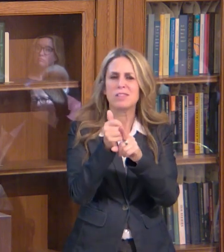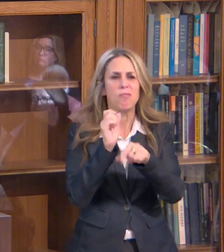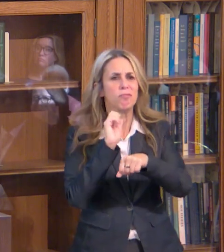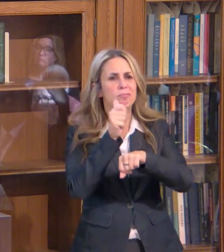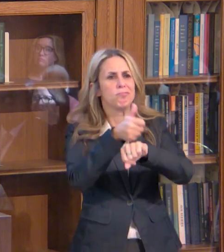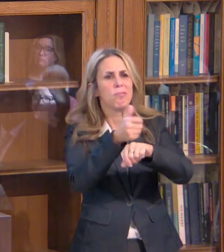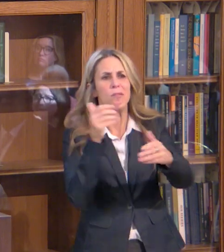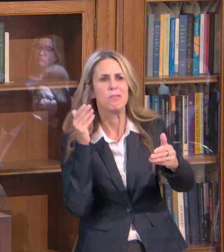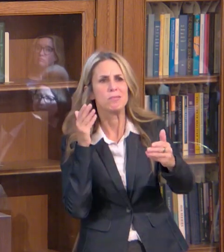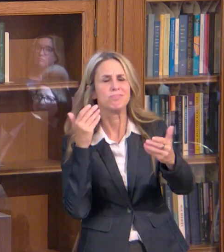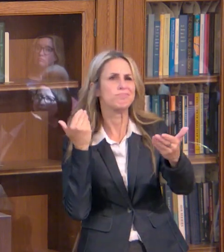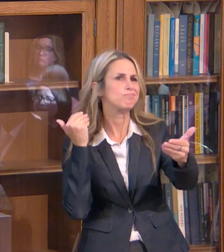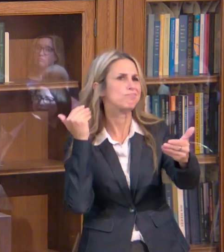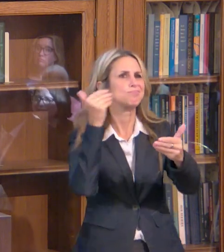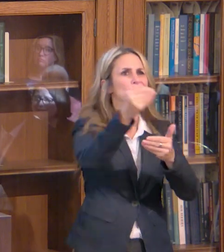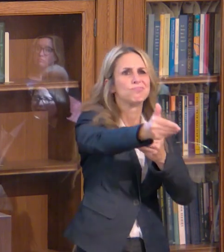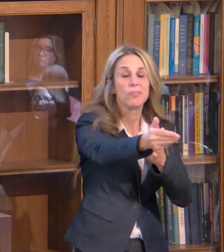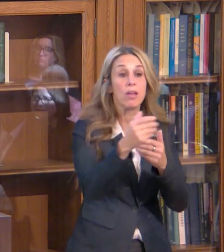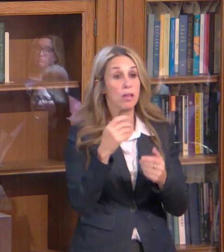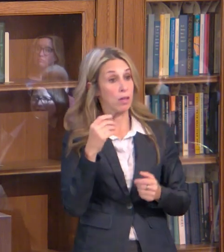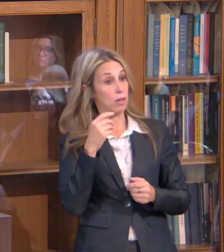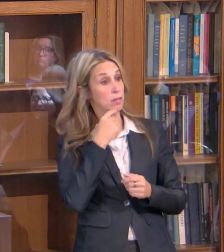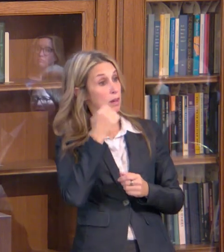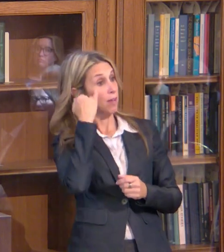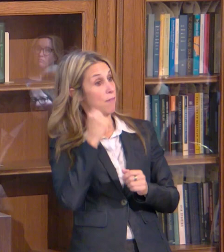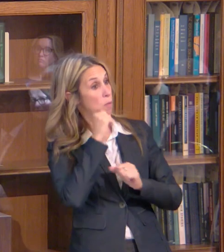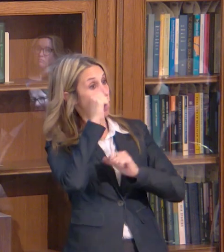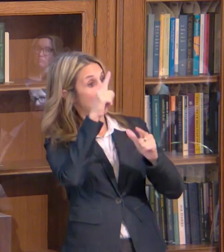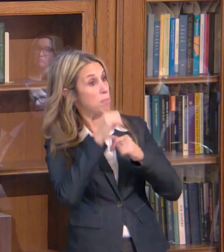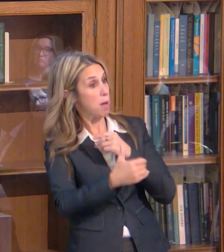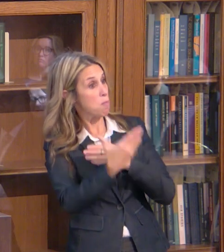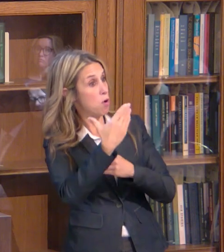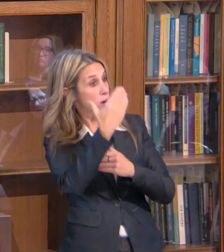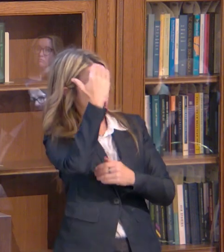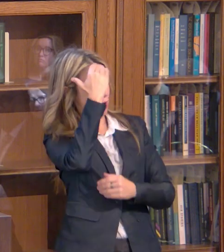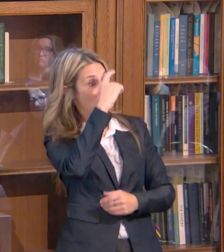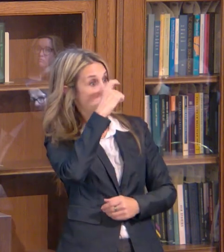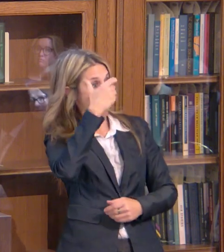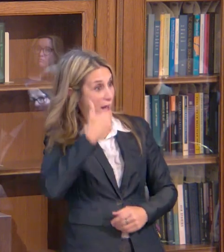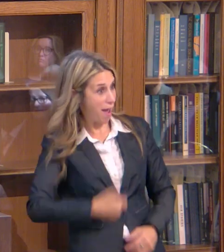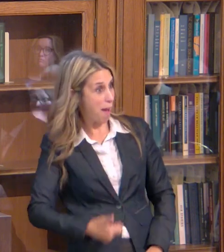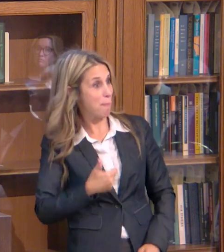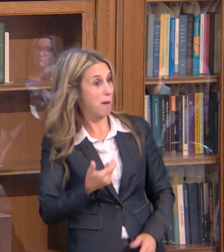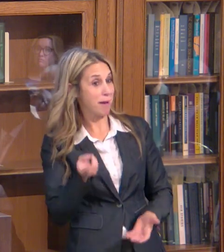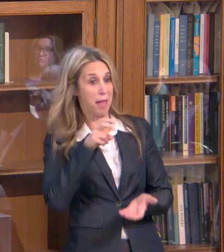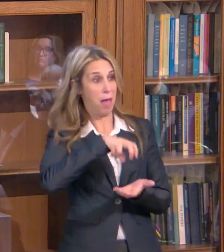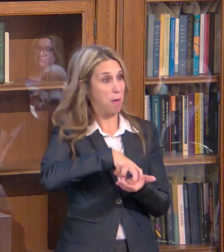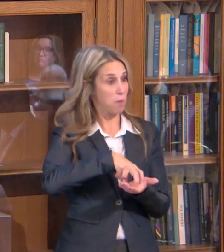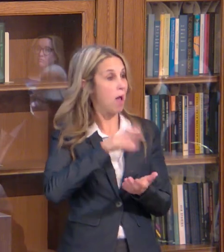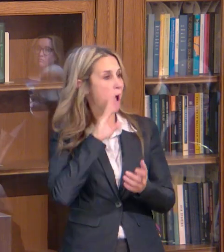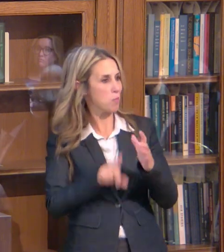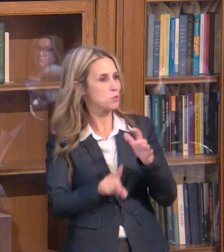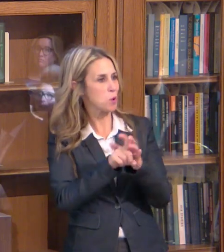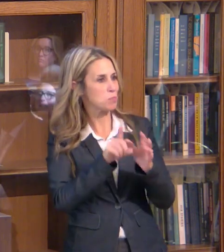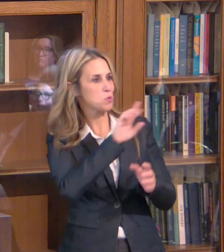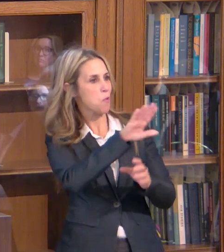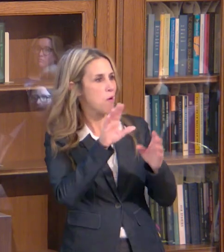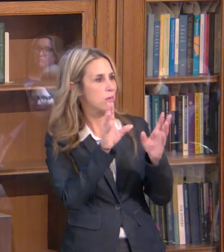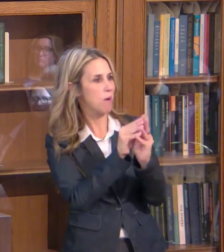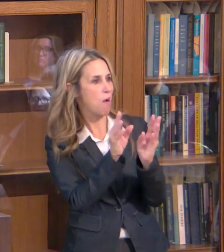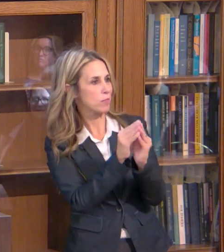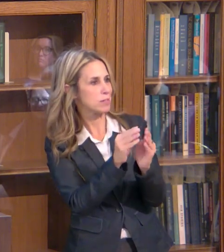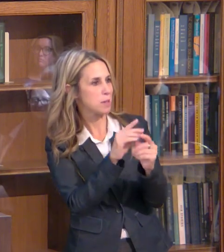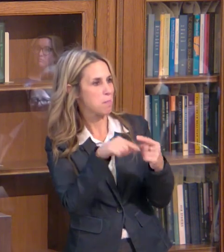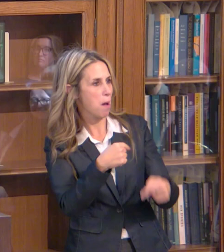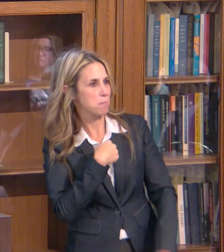wake up on that morning can get out of bed and know who I am I'll be there I'm not doing